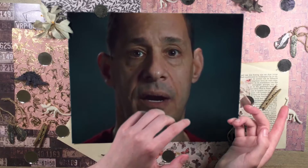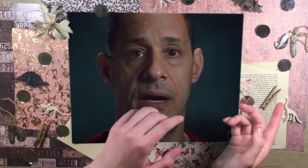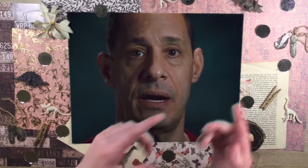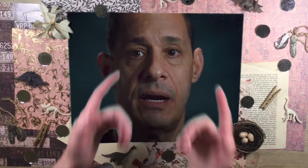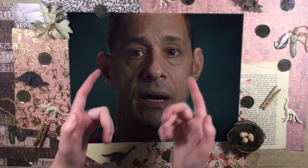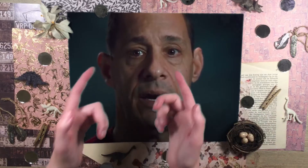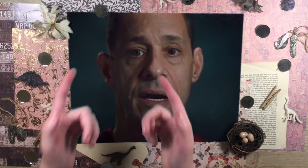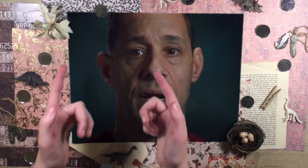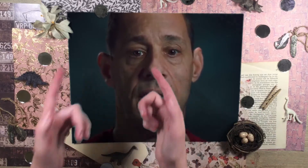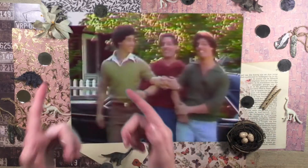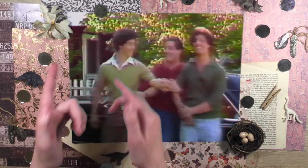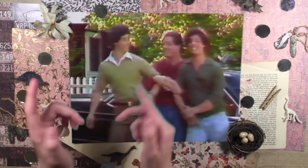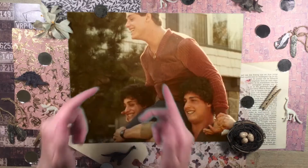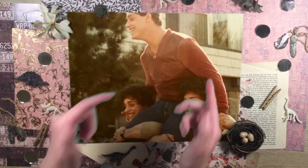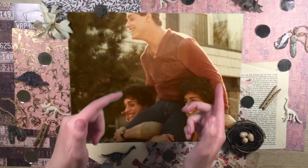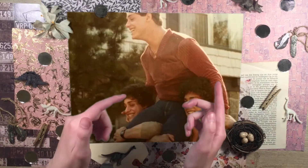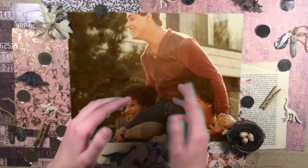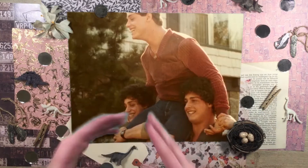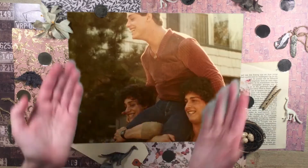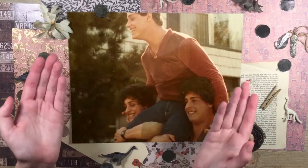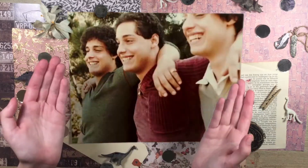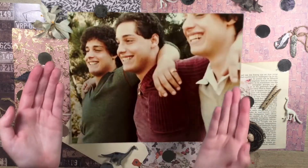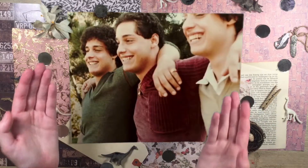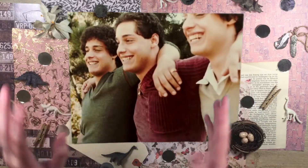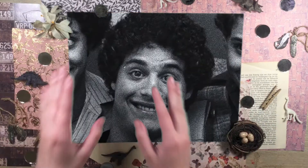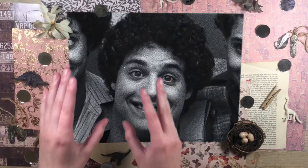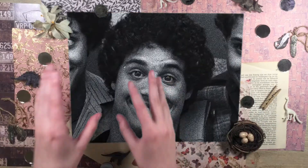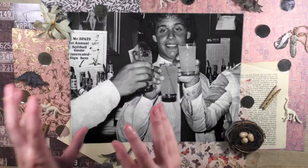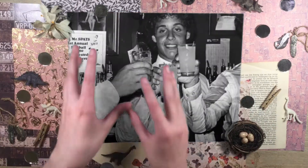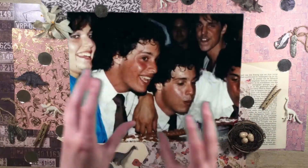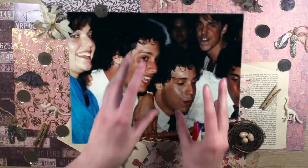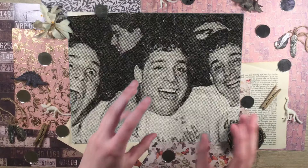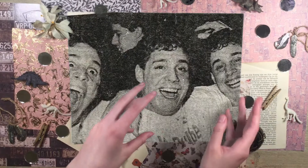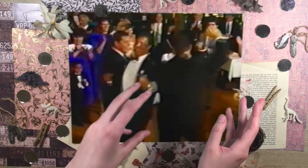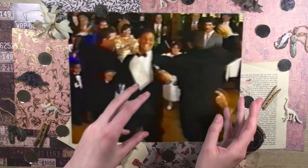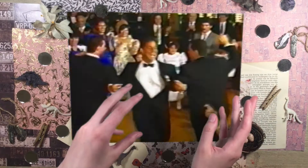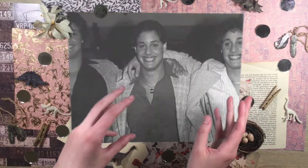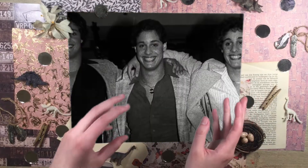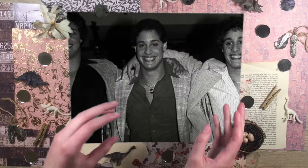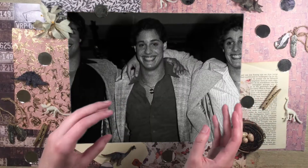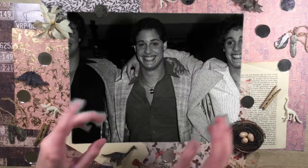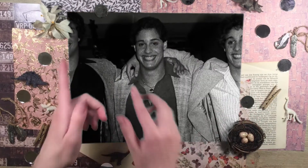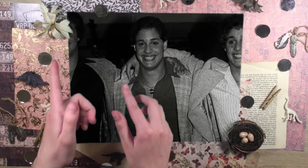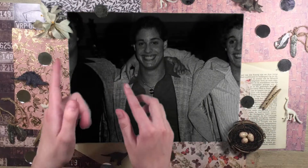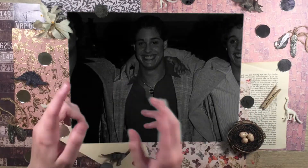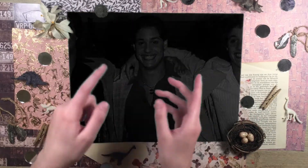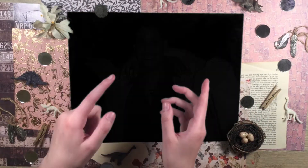families could have lived their whole lives together. Up to this point, each has had very different upbringings. Each of them were adopted